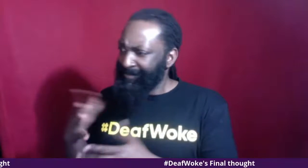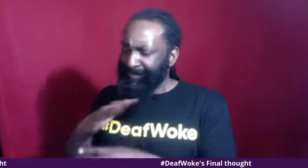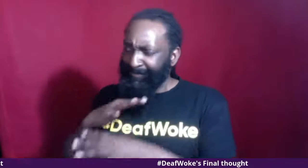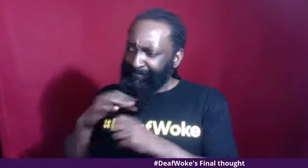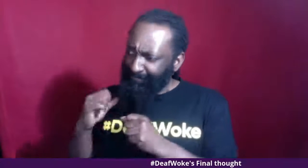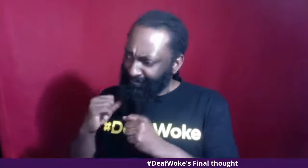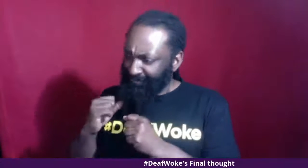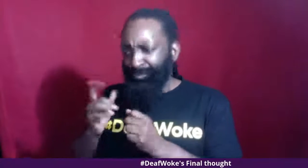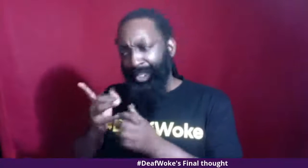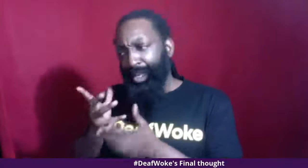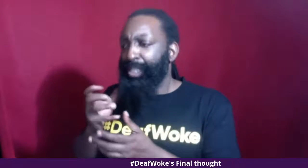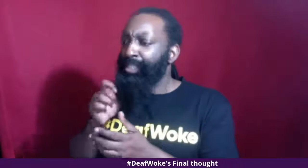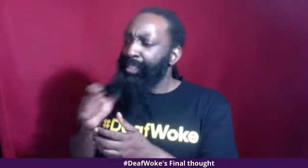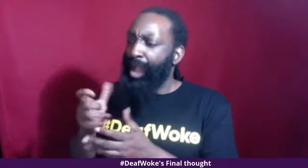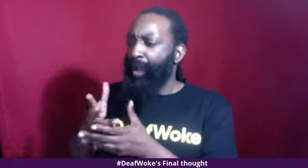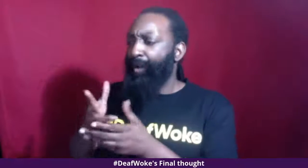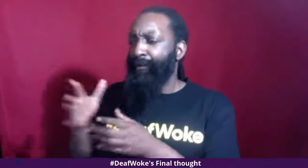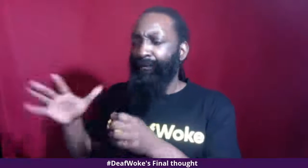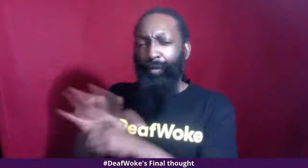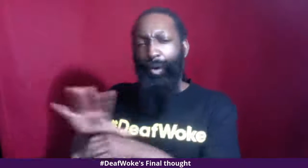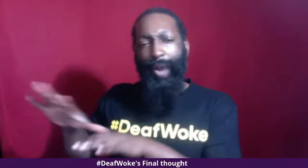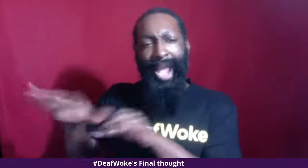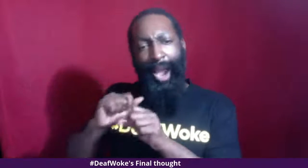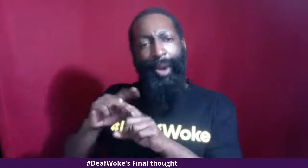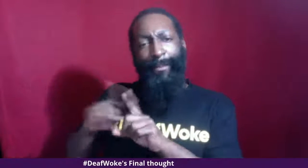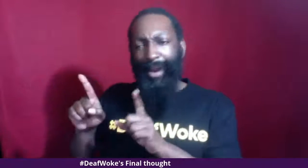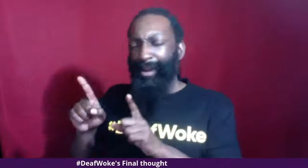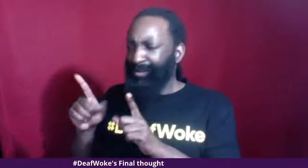You may have one career